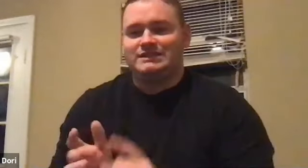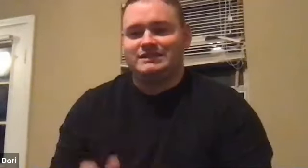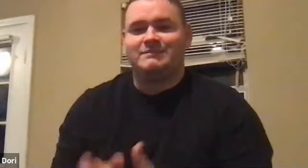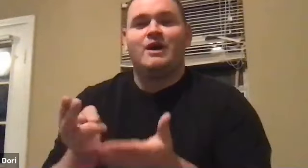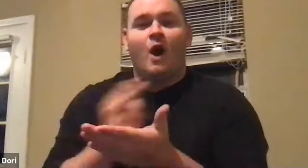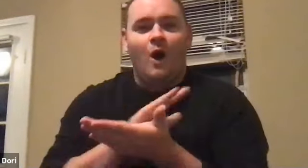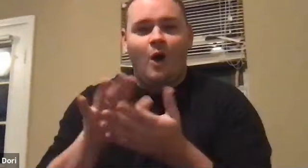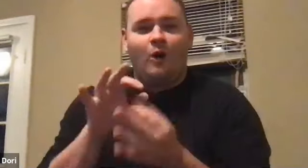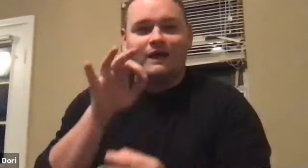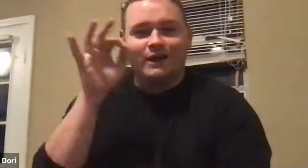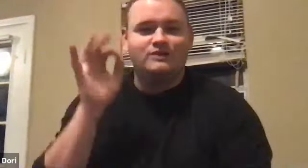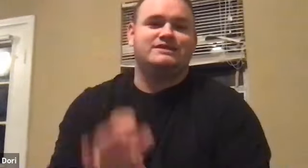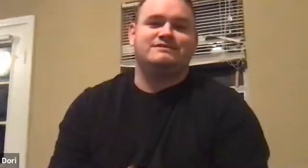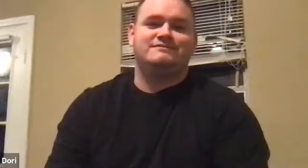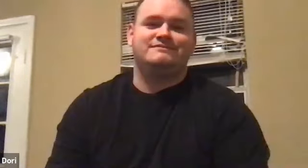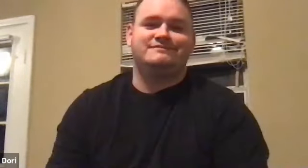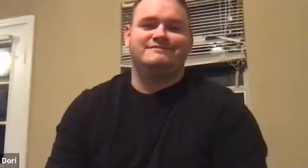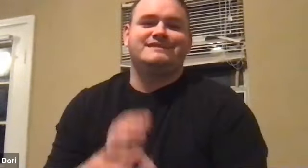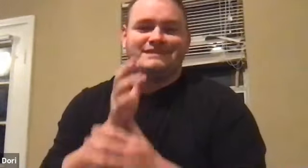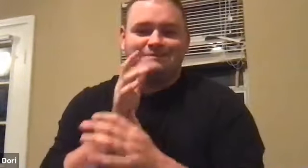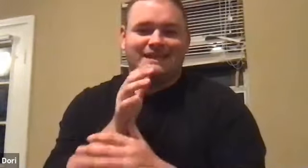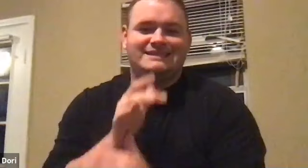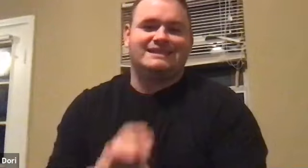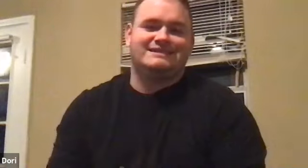Jesus, Holy Ghost, speaking in tongues.